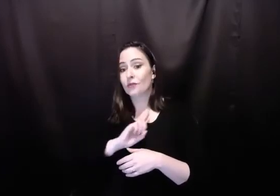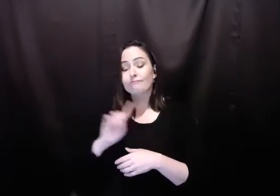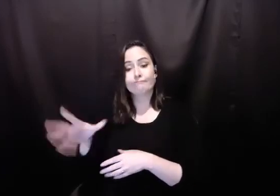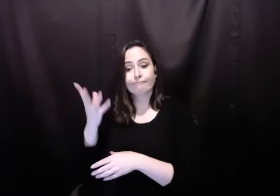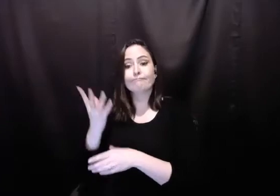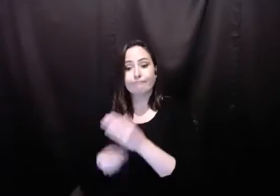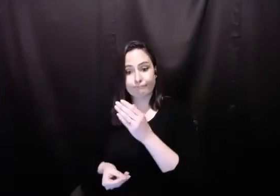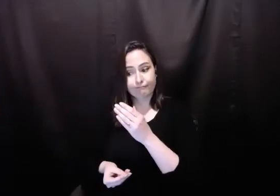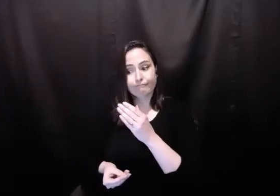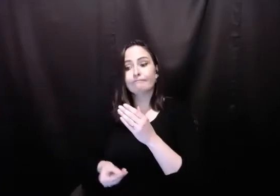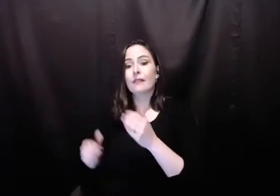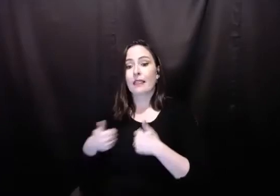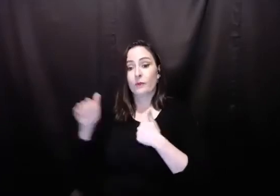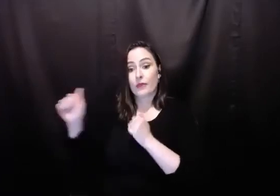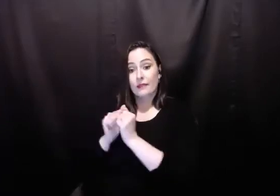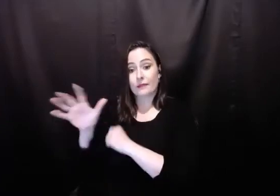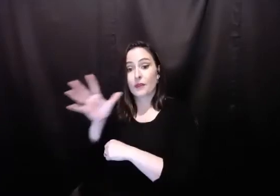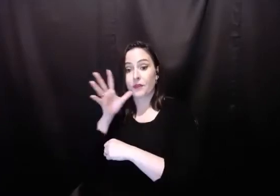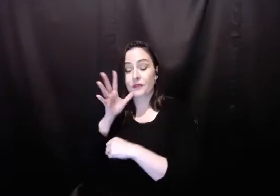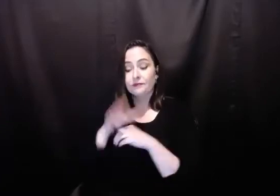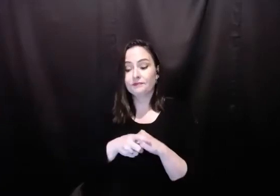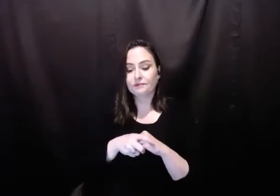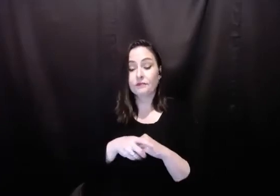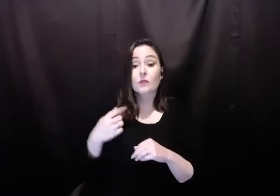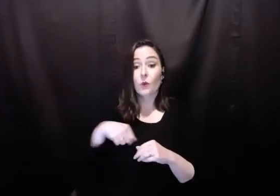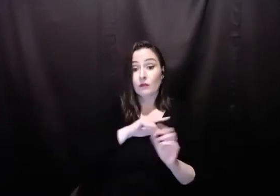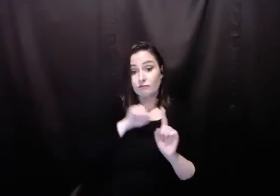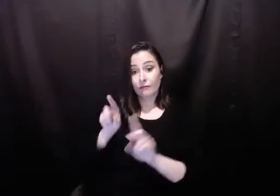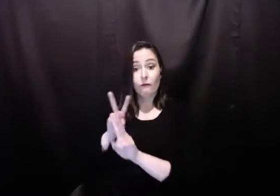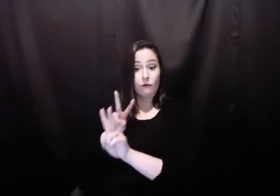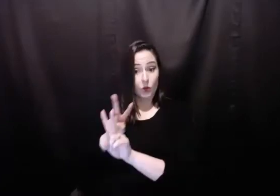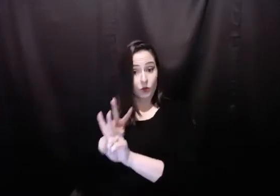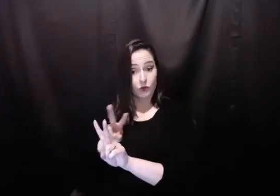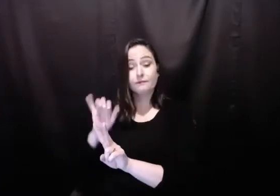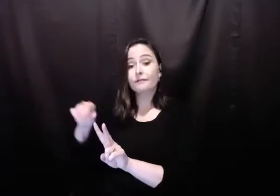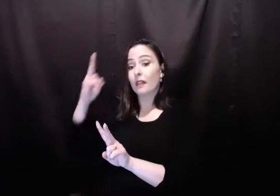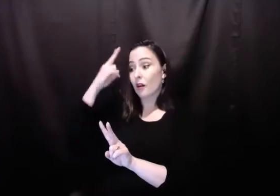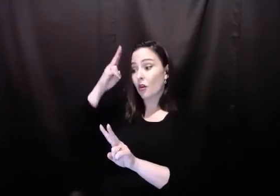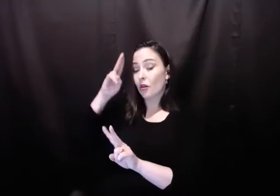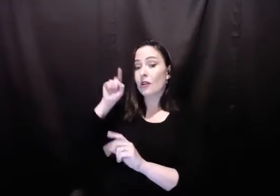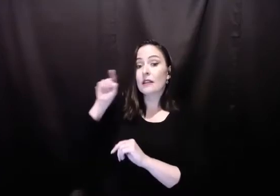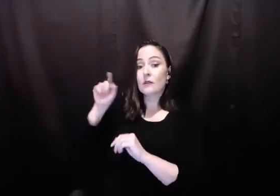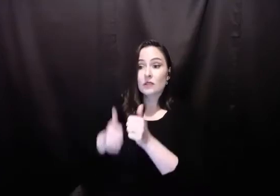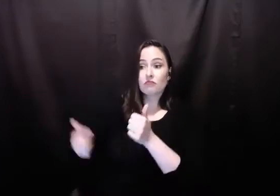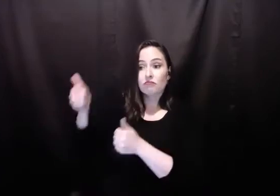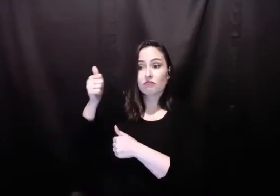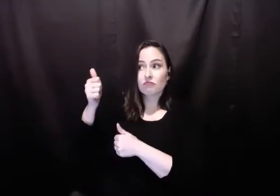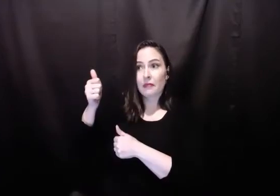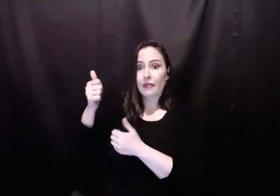president or the head of the Hibernians here in Cincinnati, ancient order of Hibernians. I don't know what they do, but they're Irish, and they